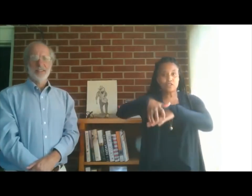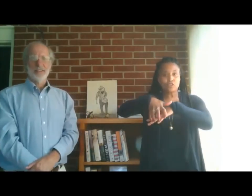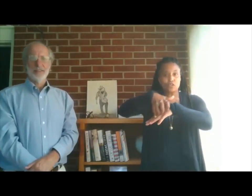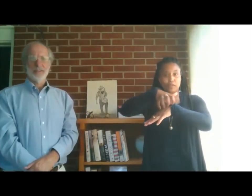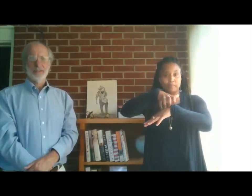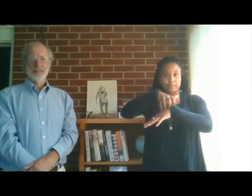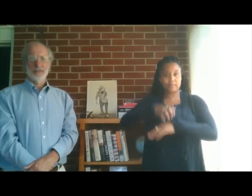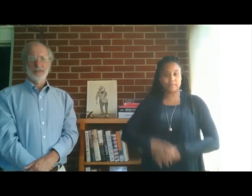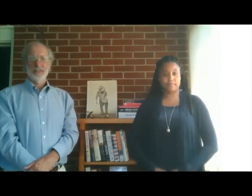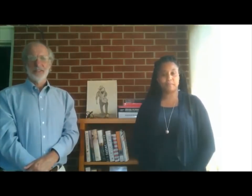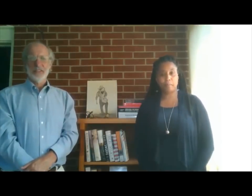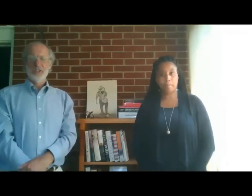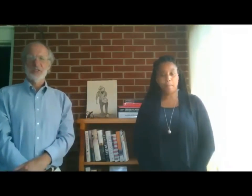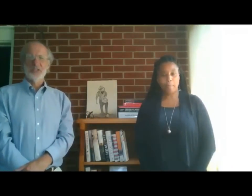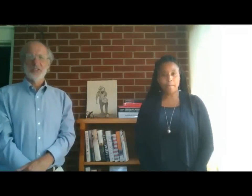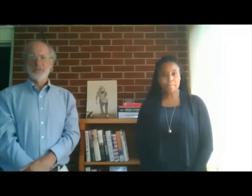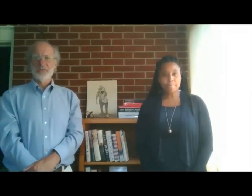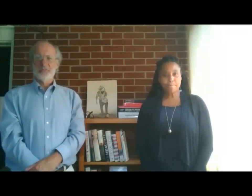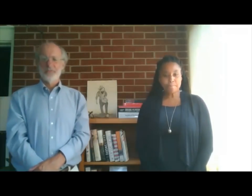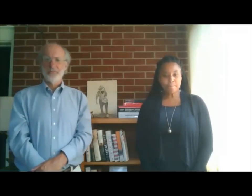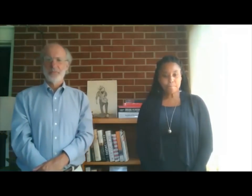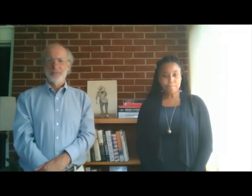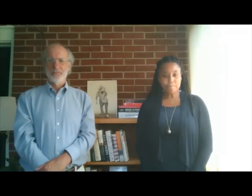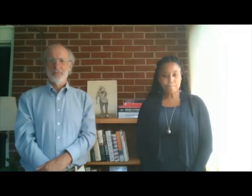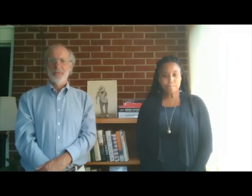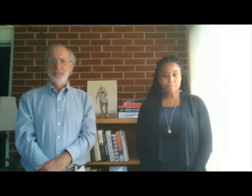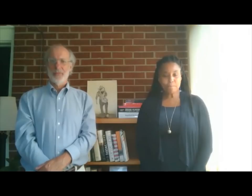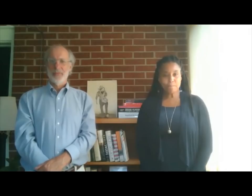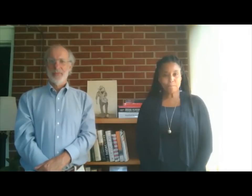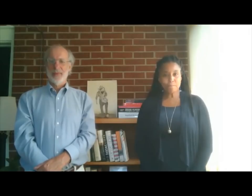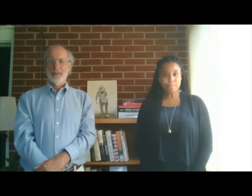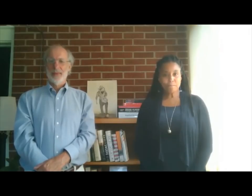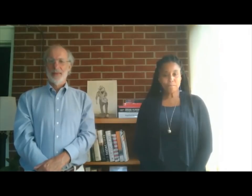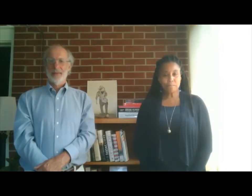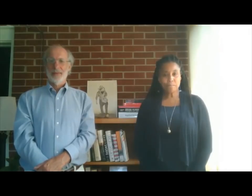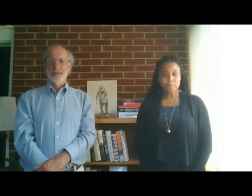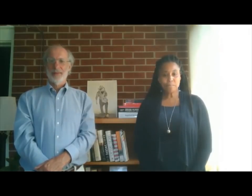Correct. Grapes. Your turn.